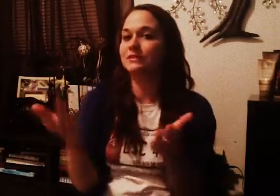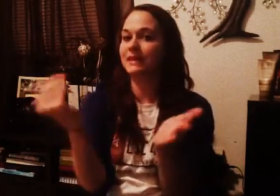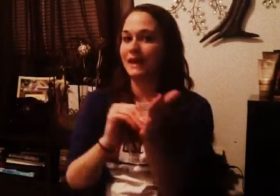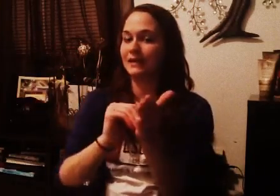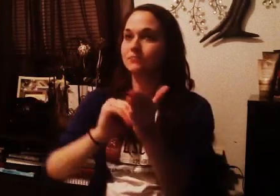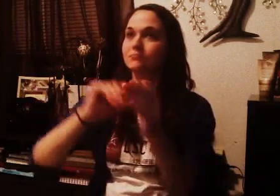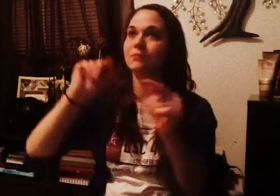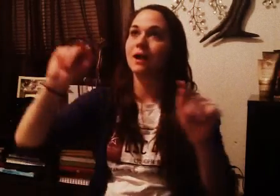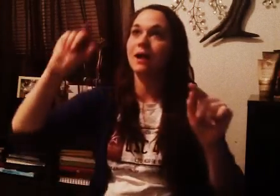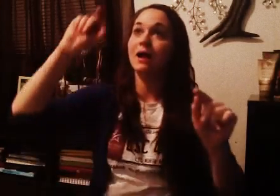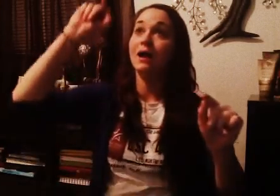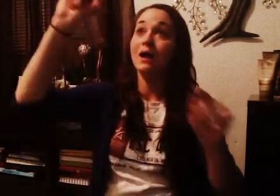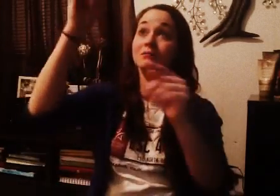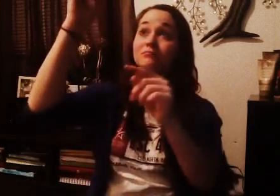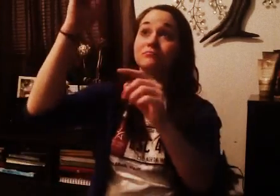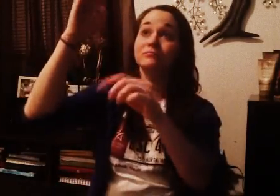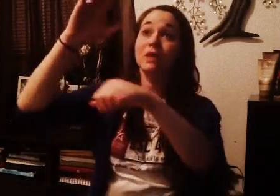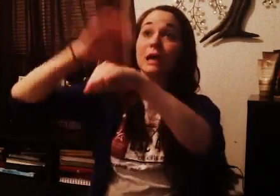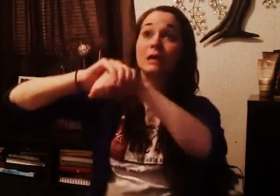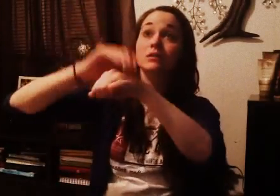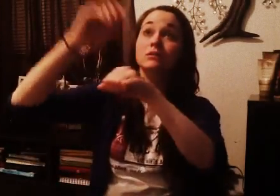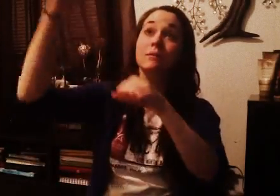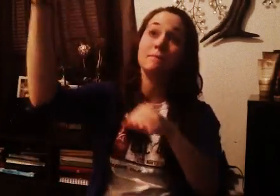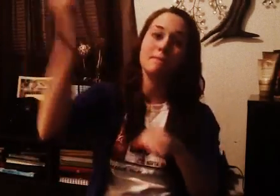brought to the American colonies and sold for a profit.